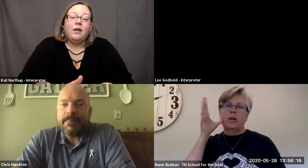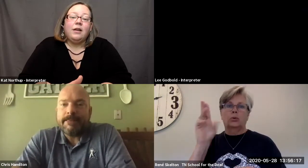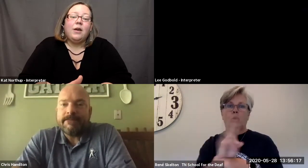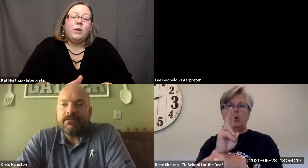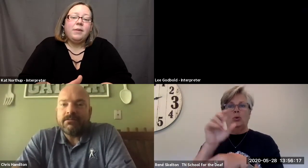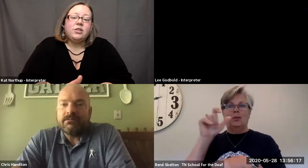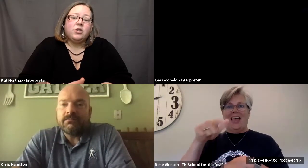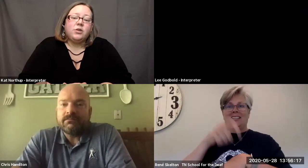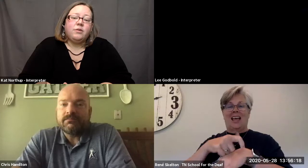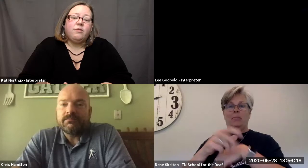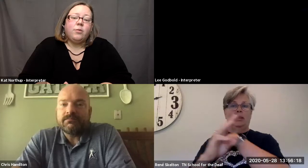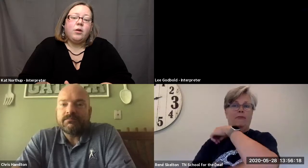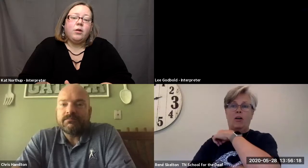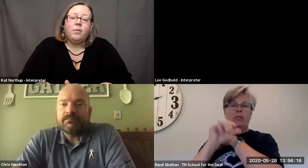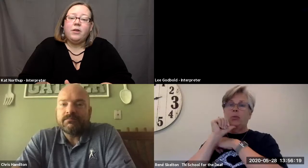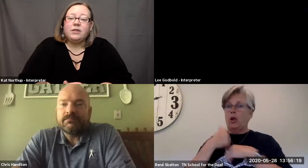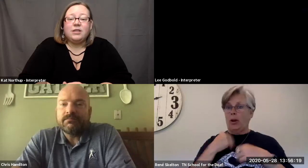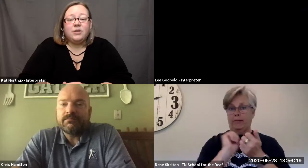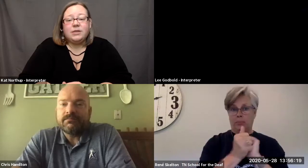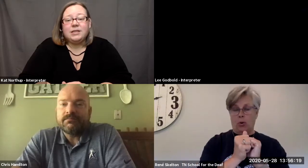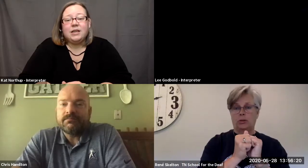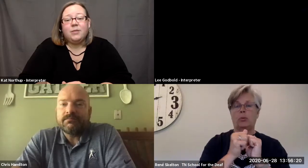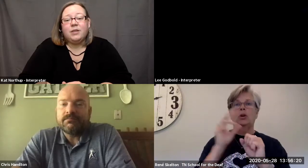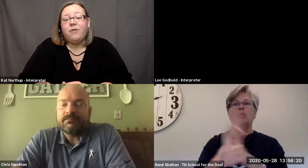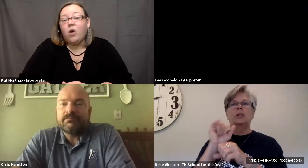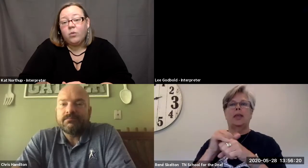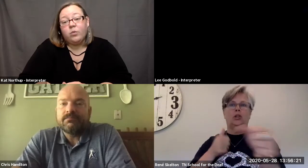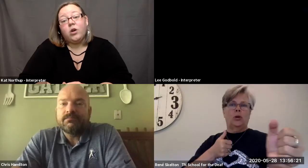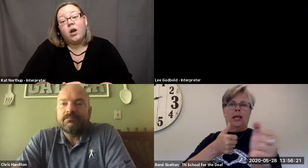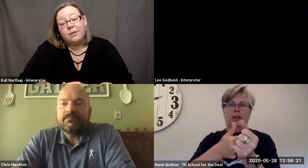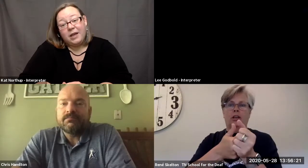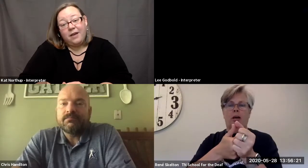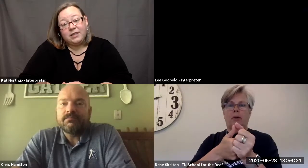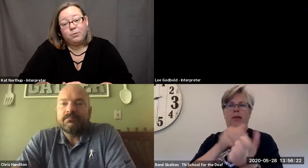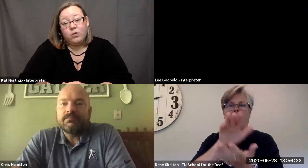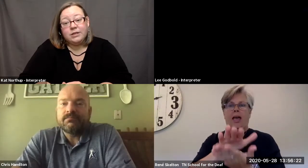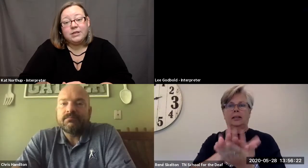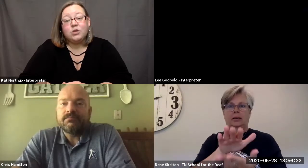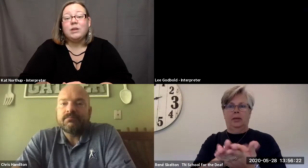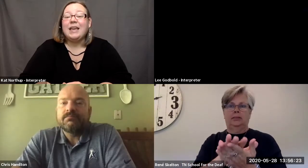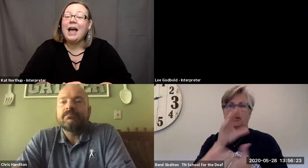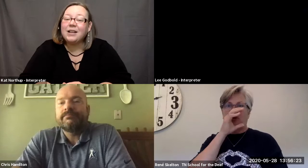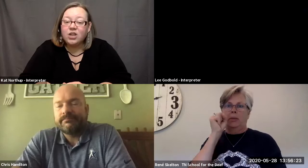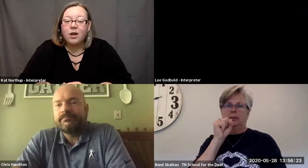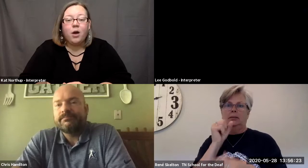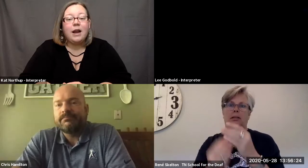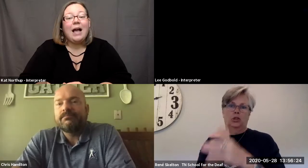Yeah, we made sure to inform our parents to use this time in the fall when we're not going to be having sports to really catch up on